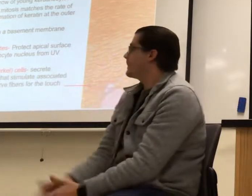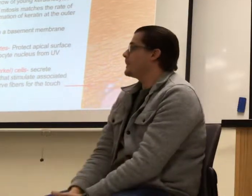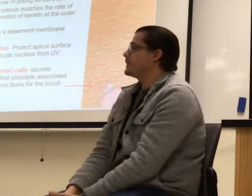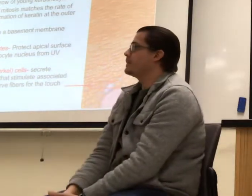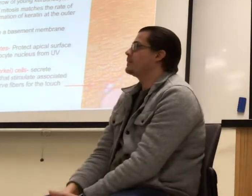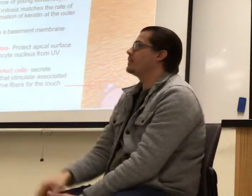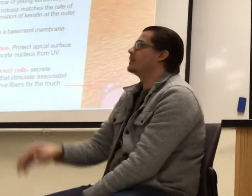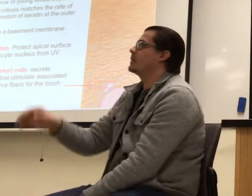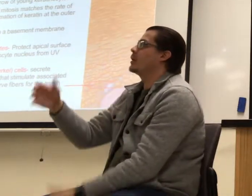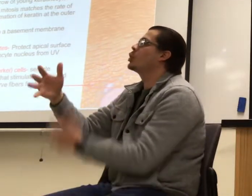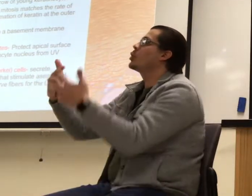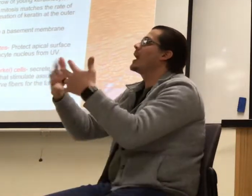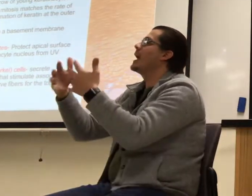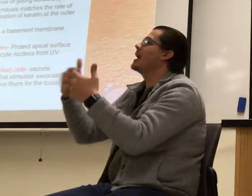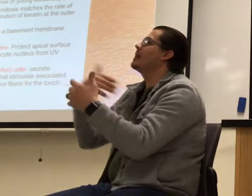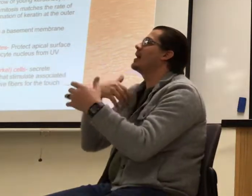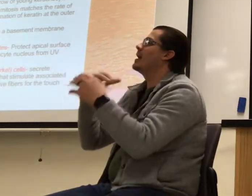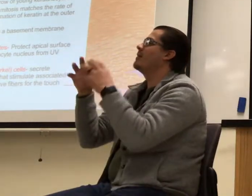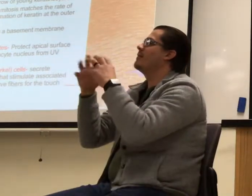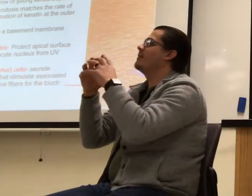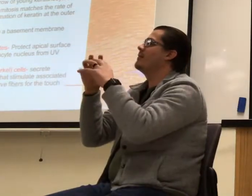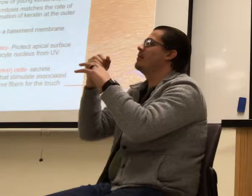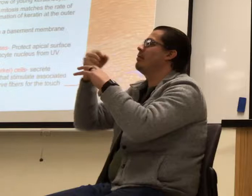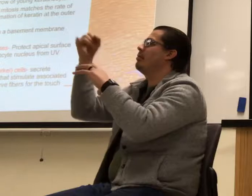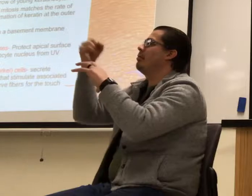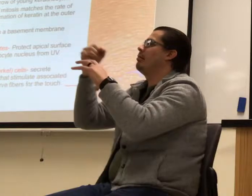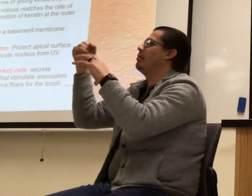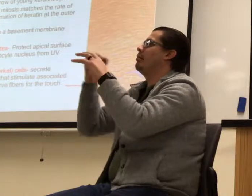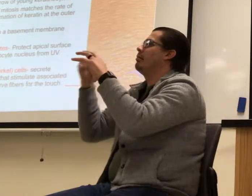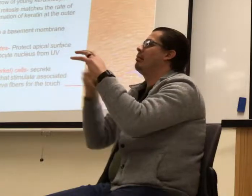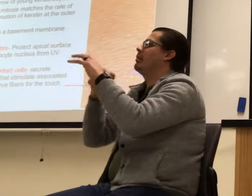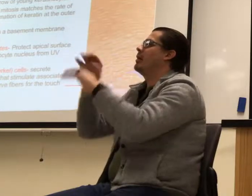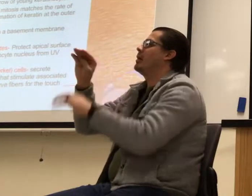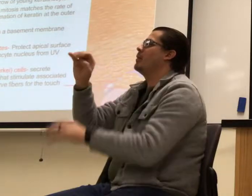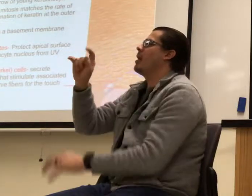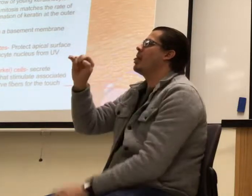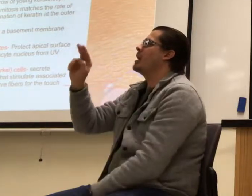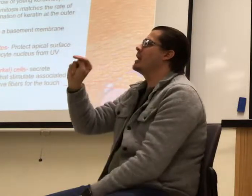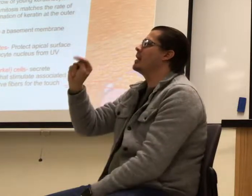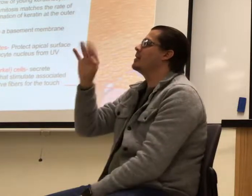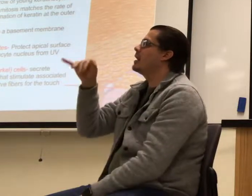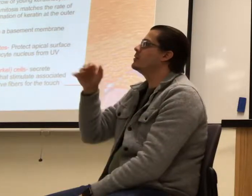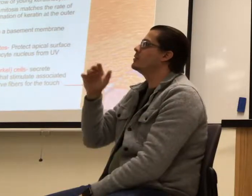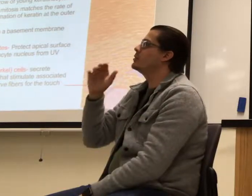They have vesicles of melanin. Now, melanin give your skin pigmentation.